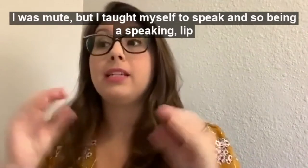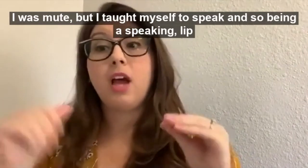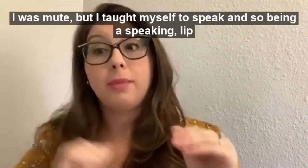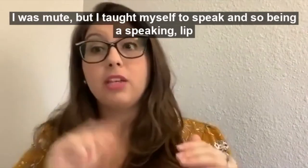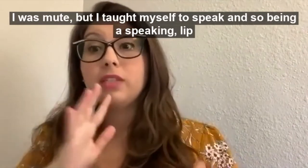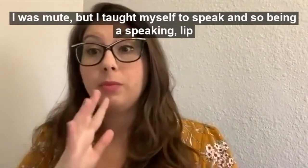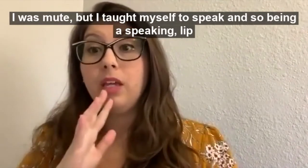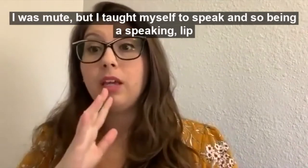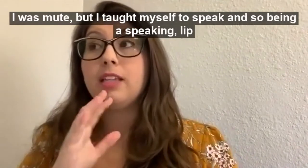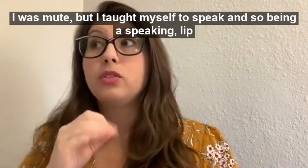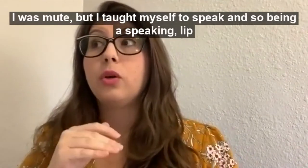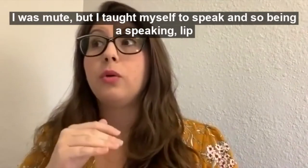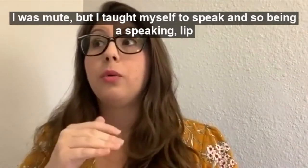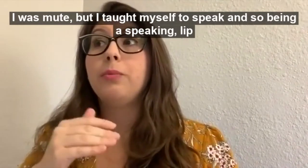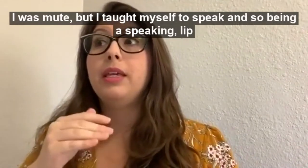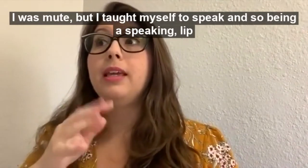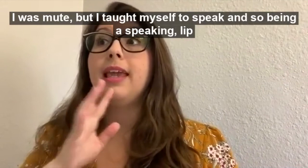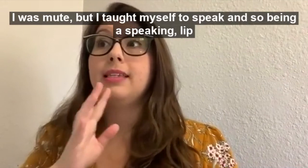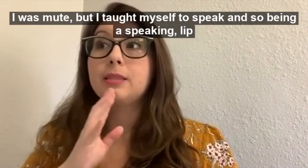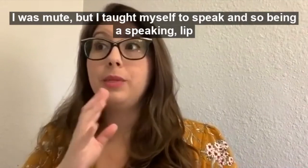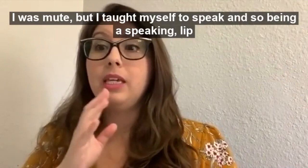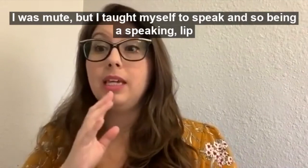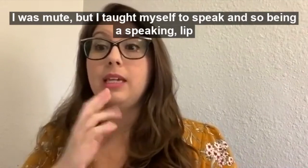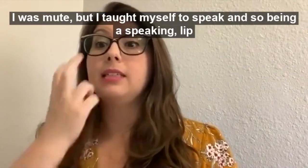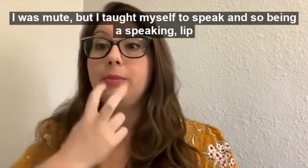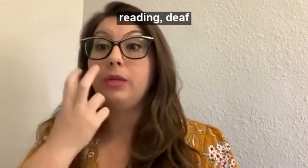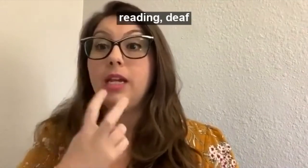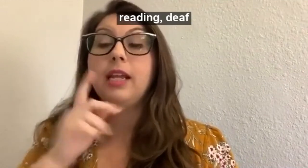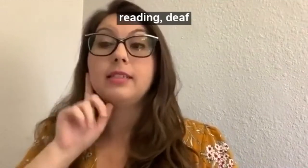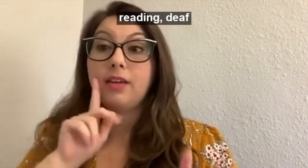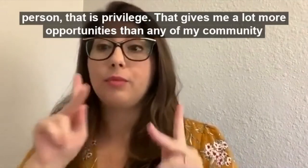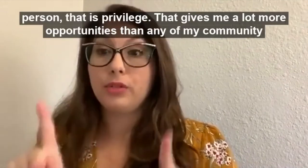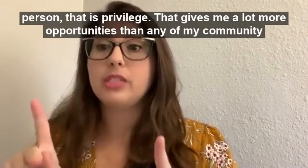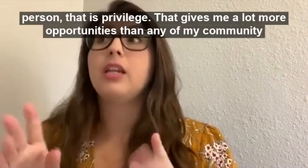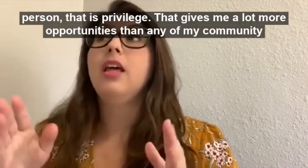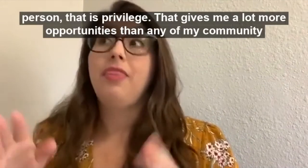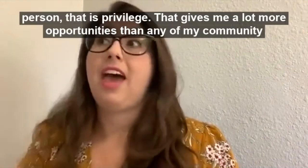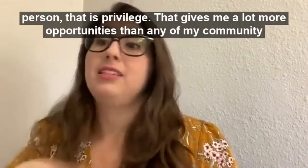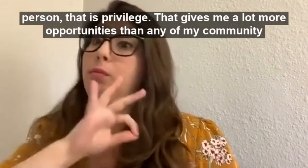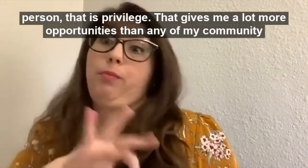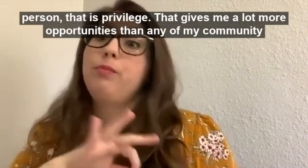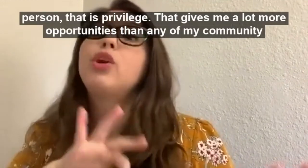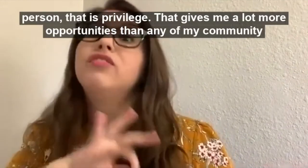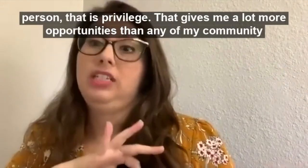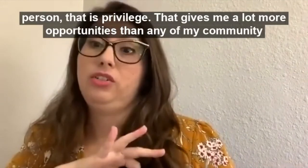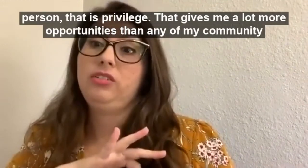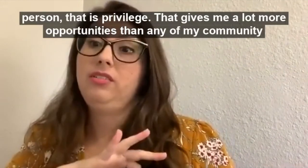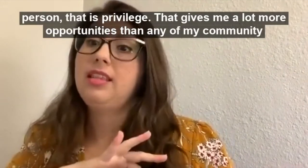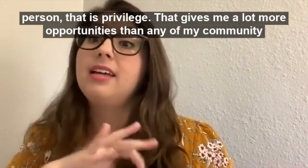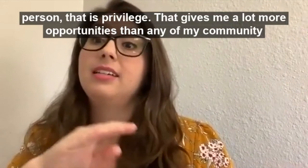taught myself to speak. And so being a speaking, lip-reading, deaf person, that is privilege. That gives me